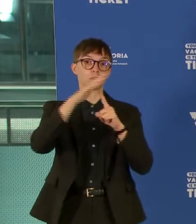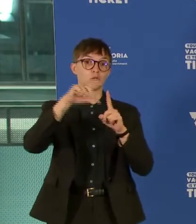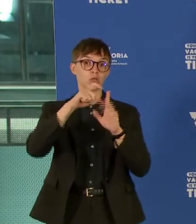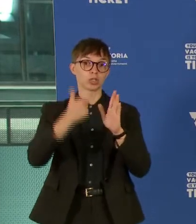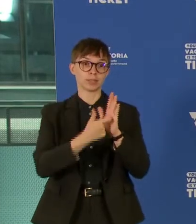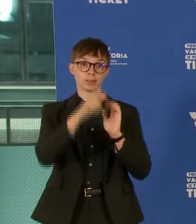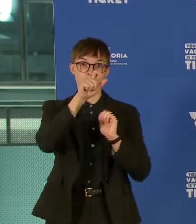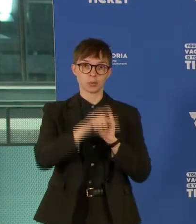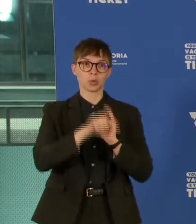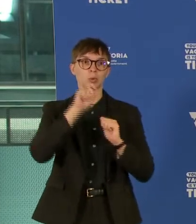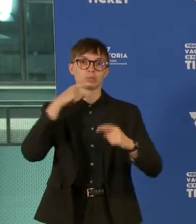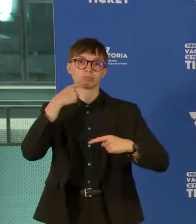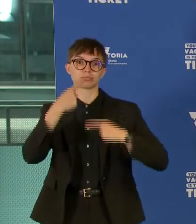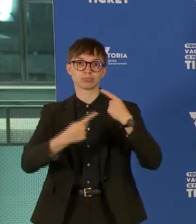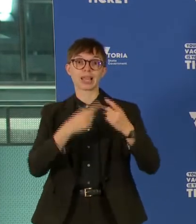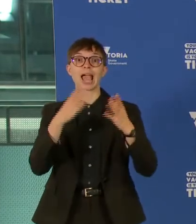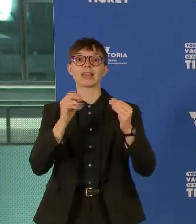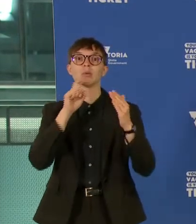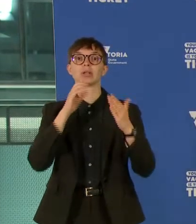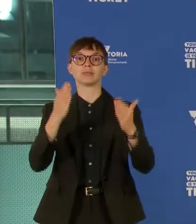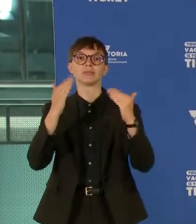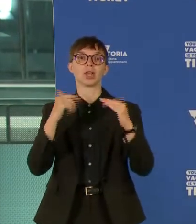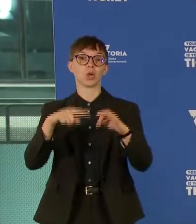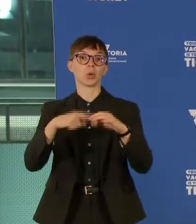take questions. Thank you very much.